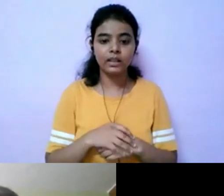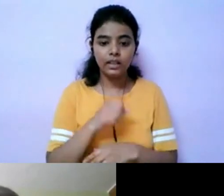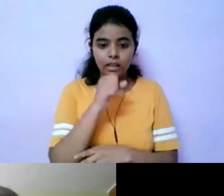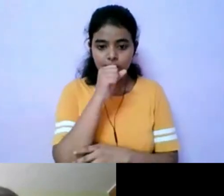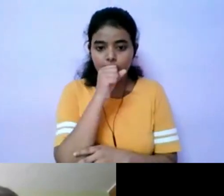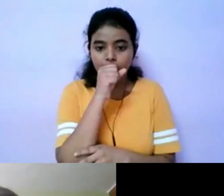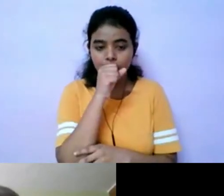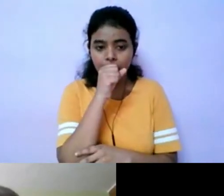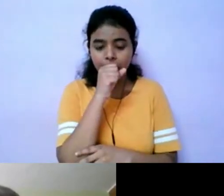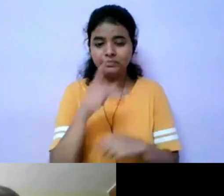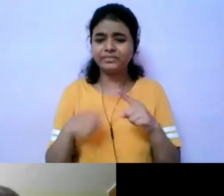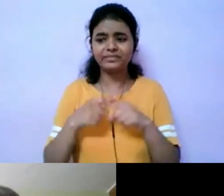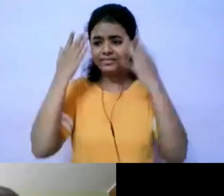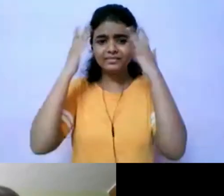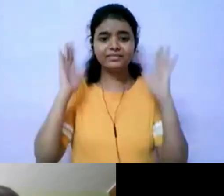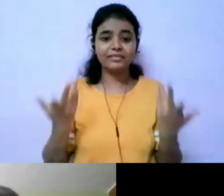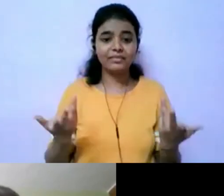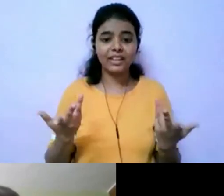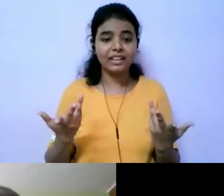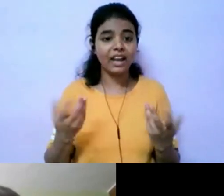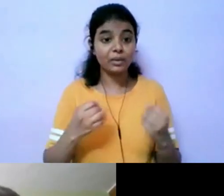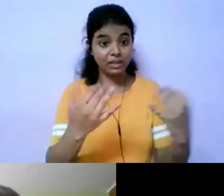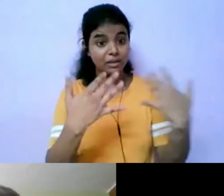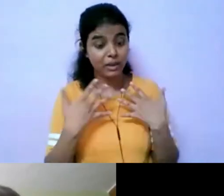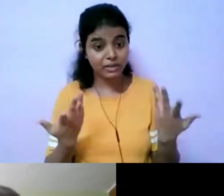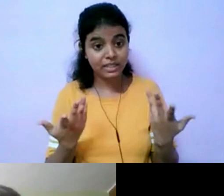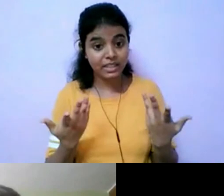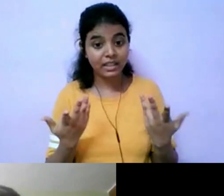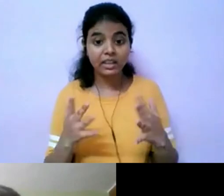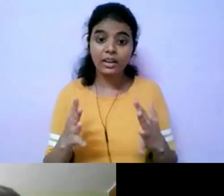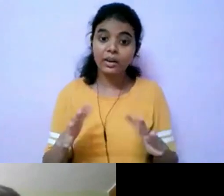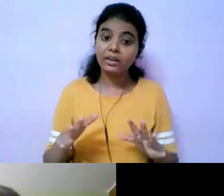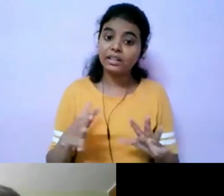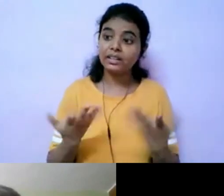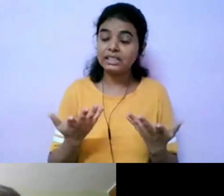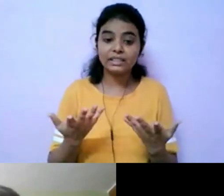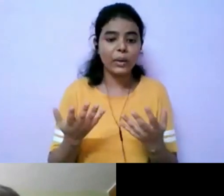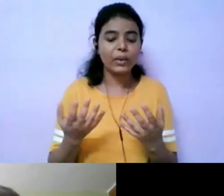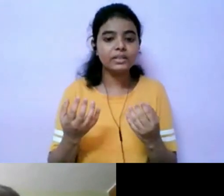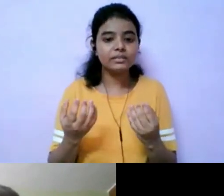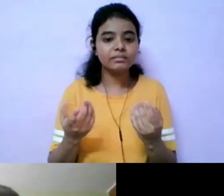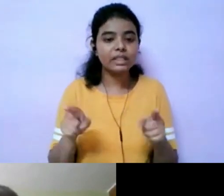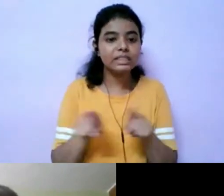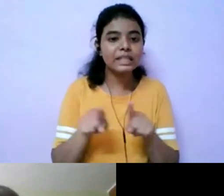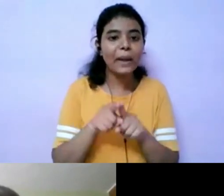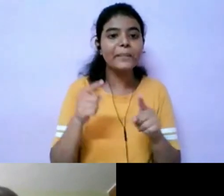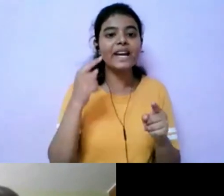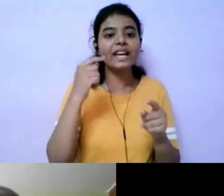I don't know, should I say awe-inspiring? Or would you accuse me of inspirational